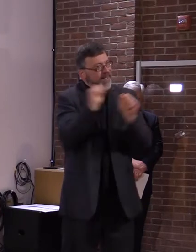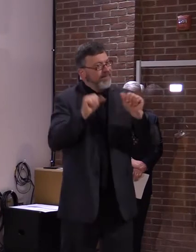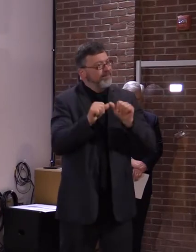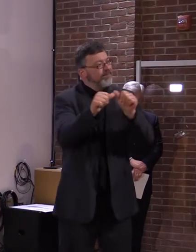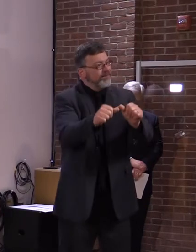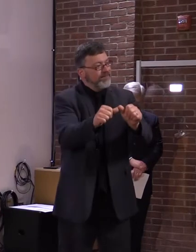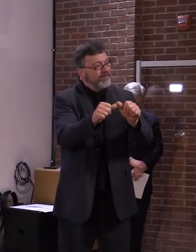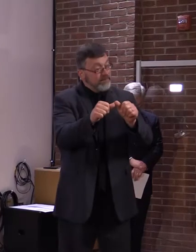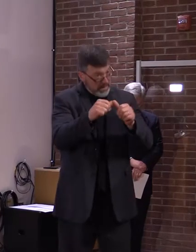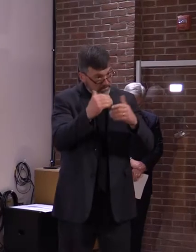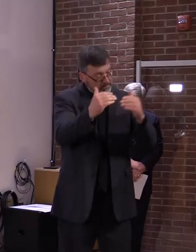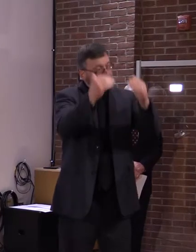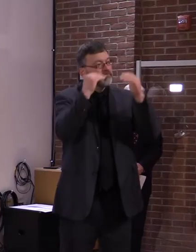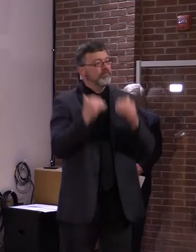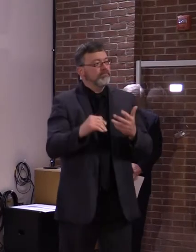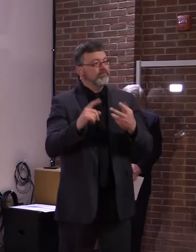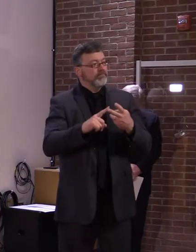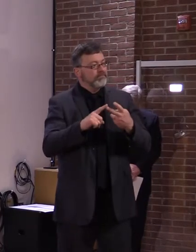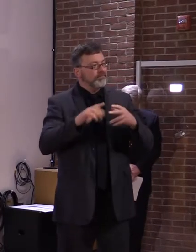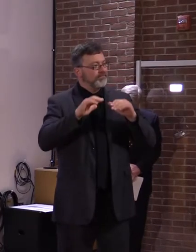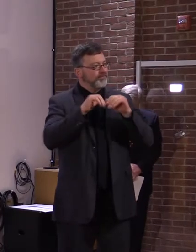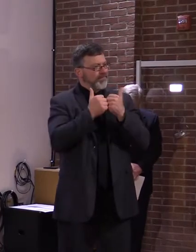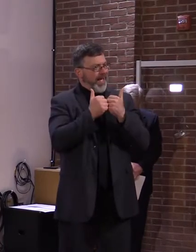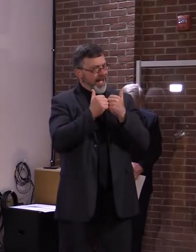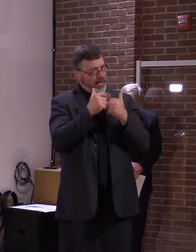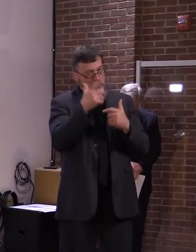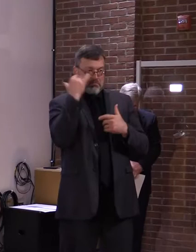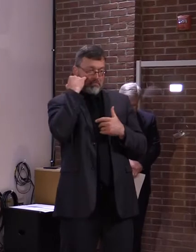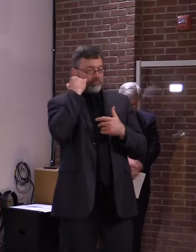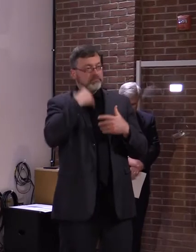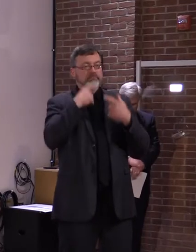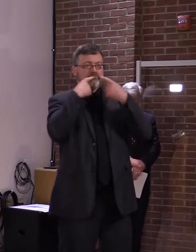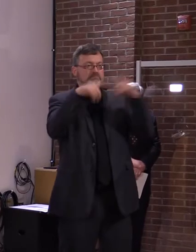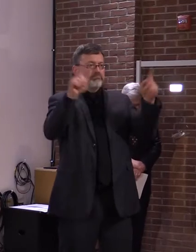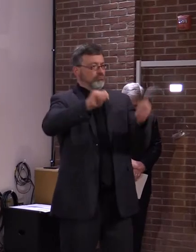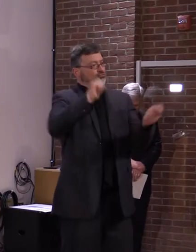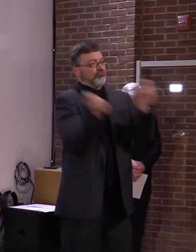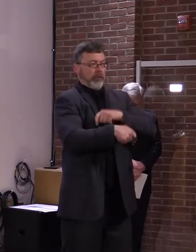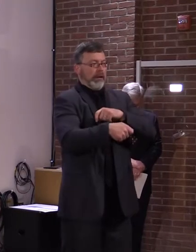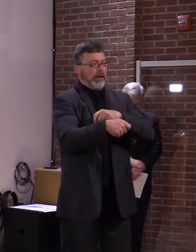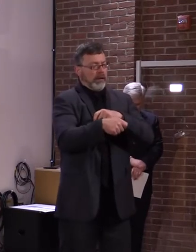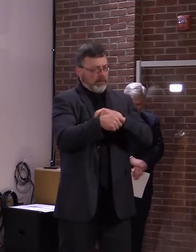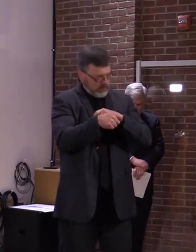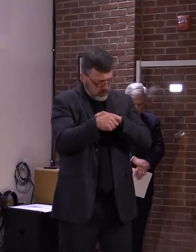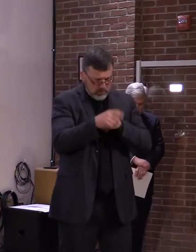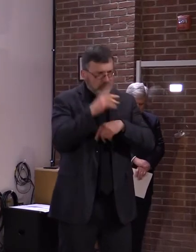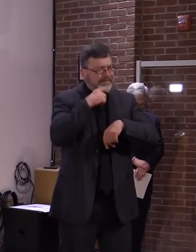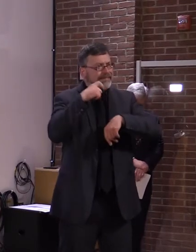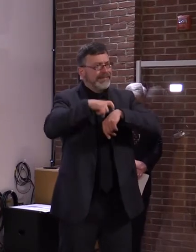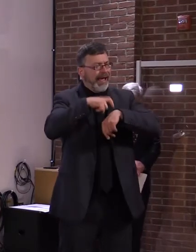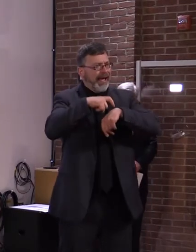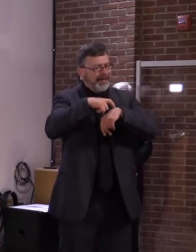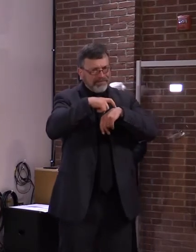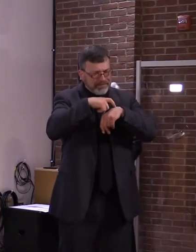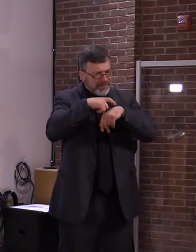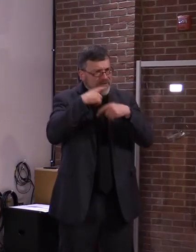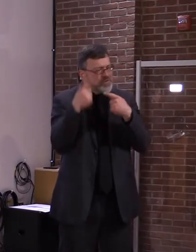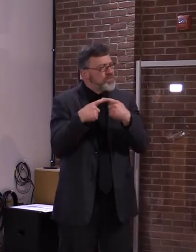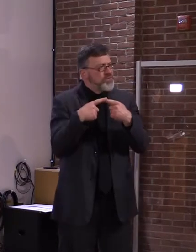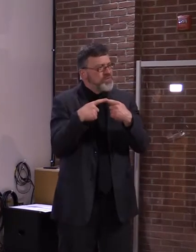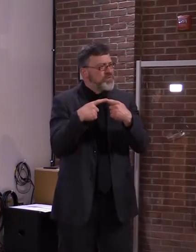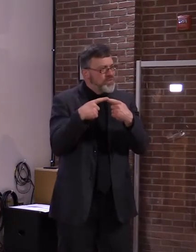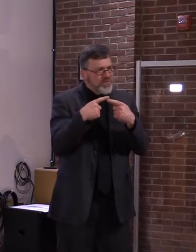of enacting any changes in the few remaining days of the school year. Schools require time to plan for the implementation of mitigation